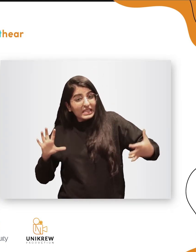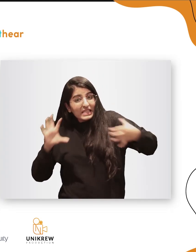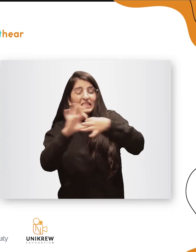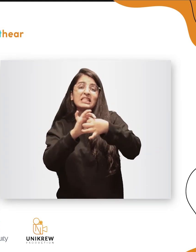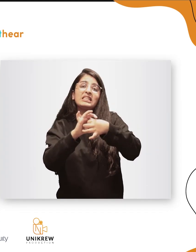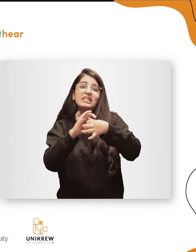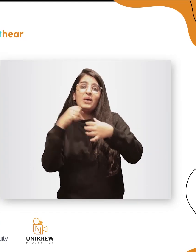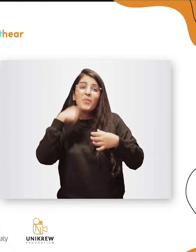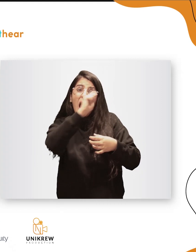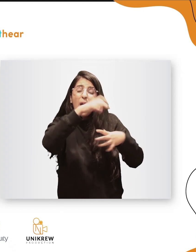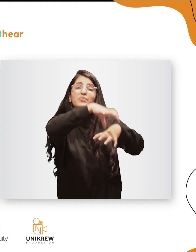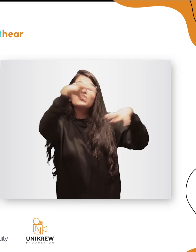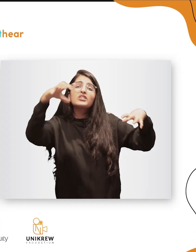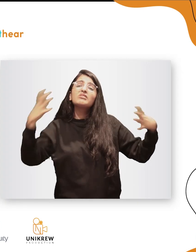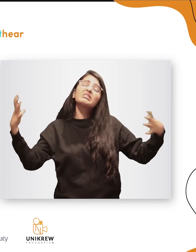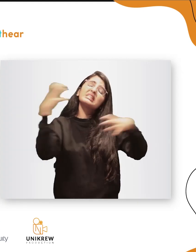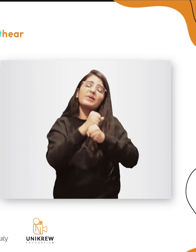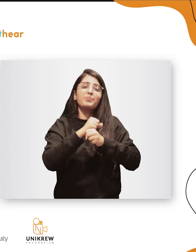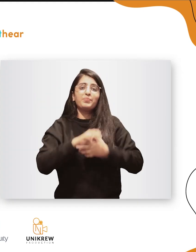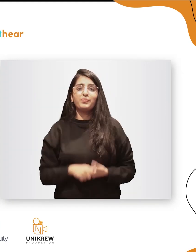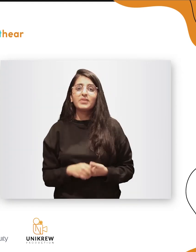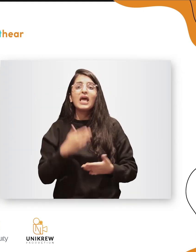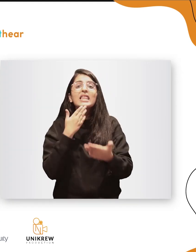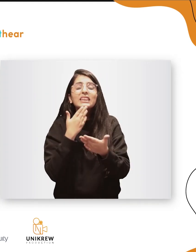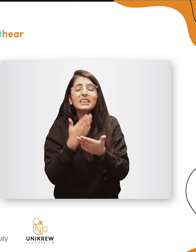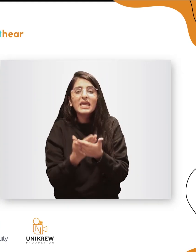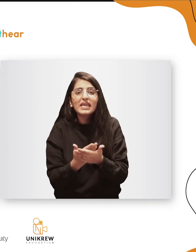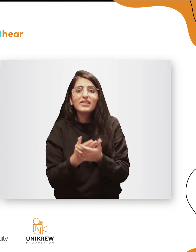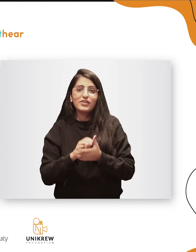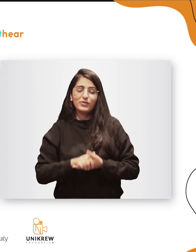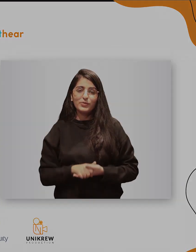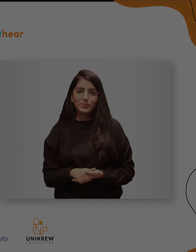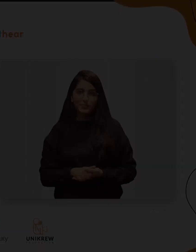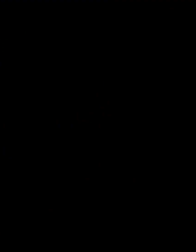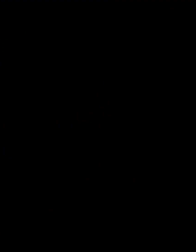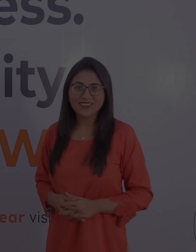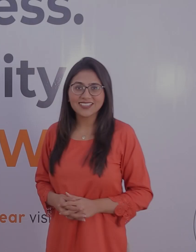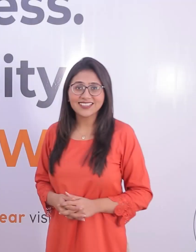in our hearts, in our workplaces, in our communities. Thank you.